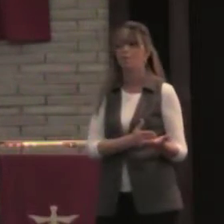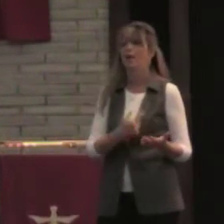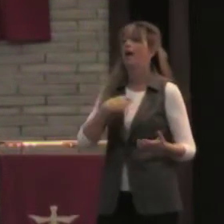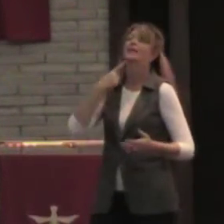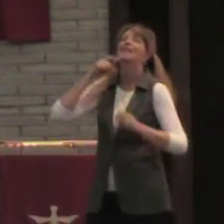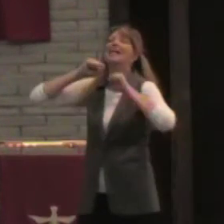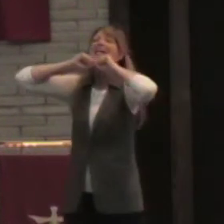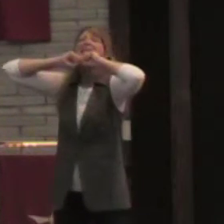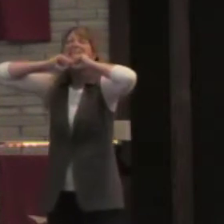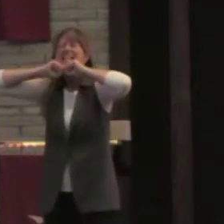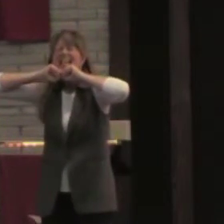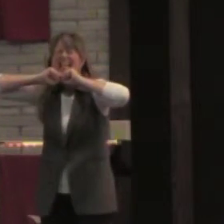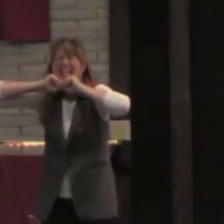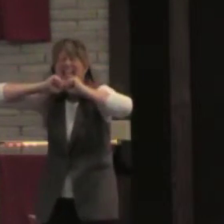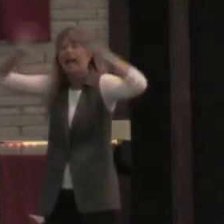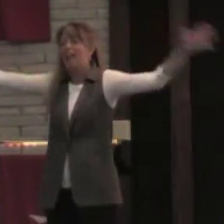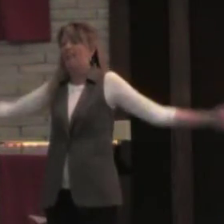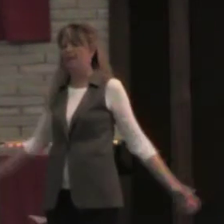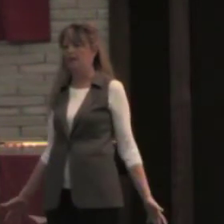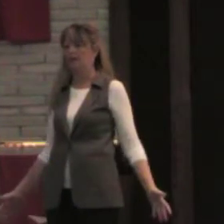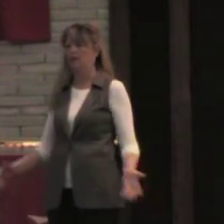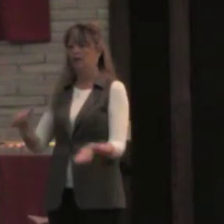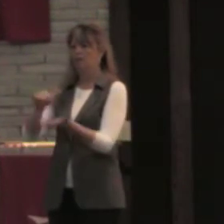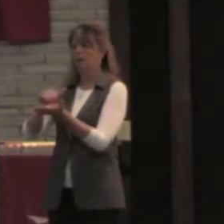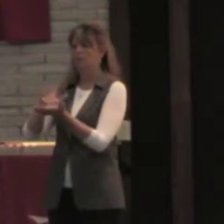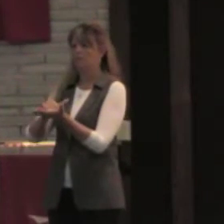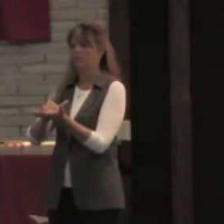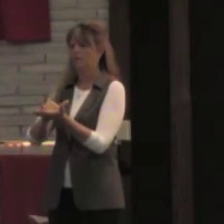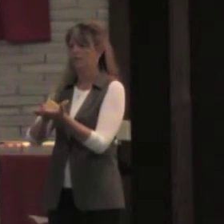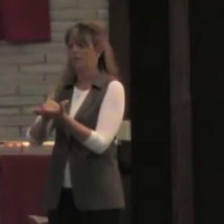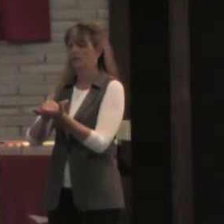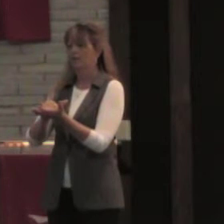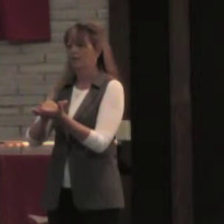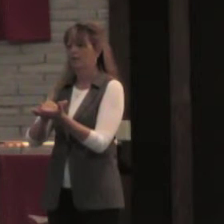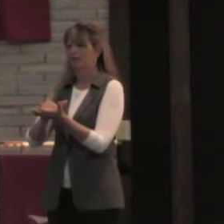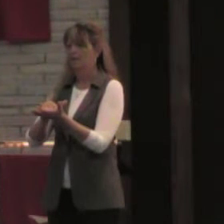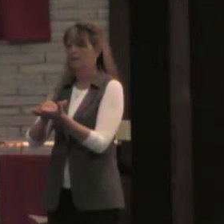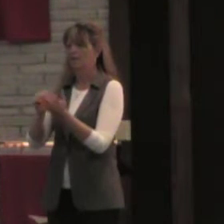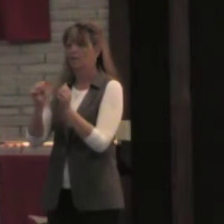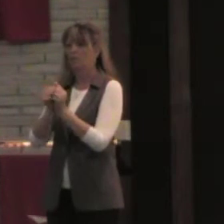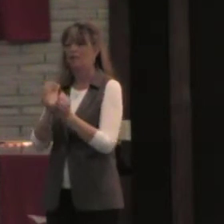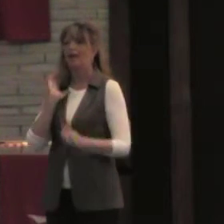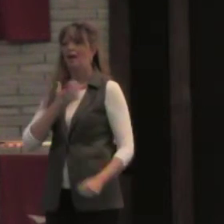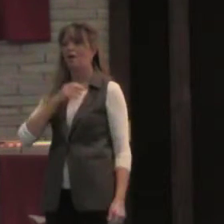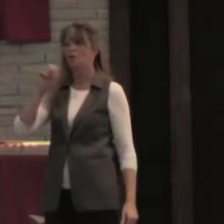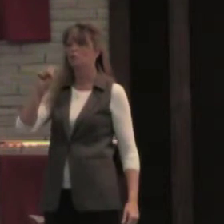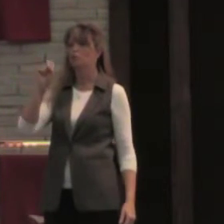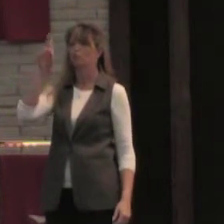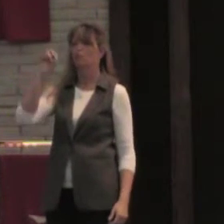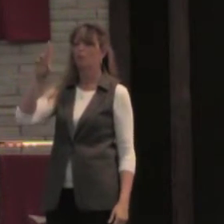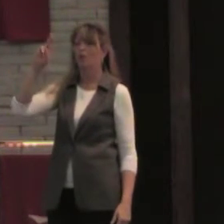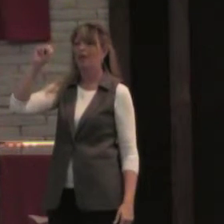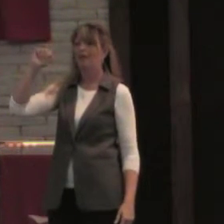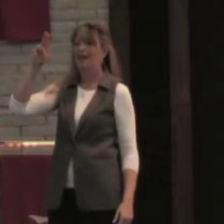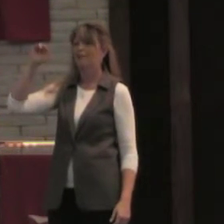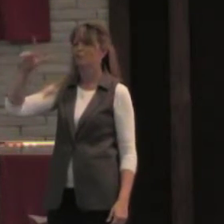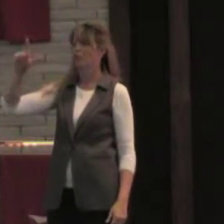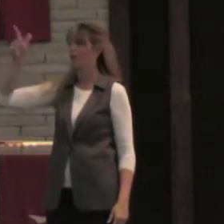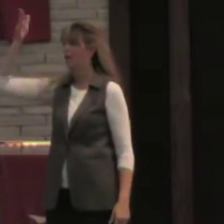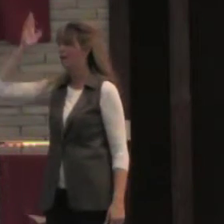I'm not saying some. I'm saying nothing. Nothing is impossible with our